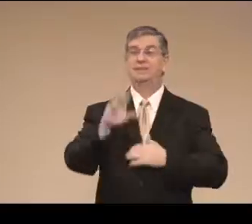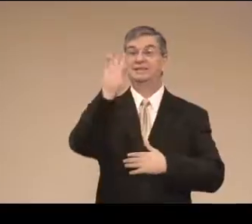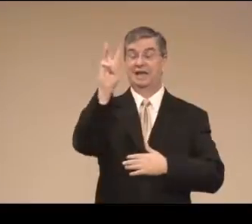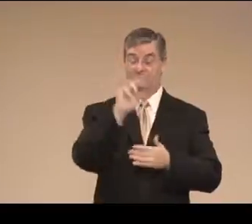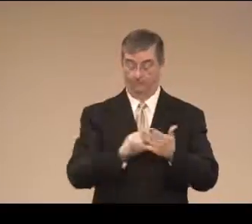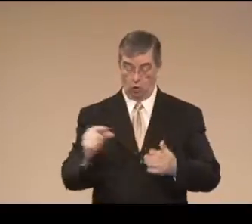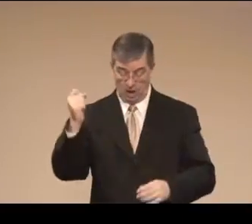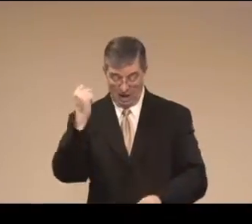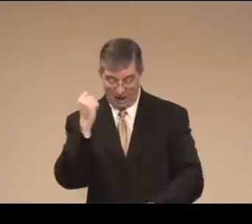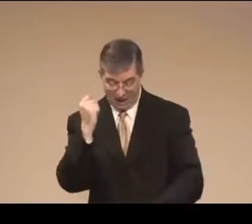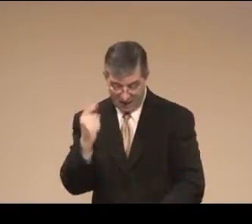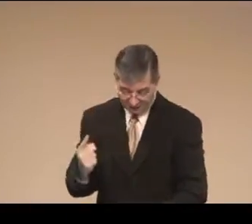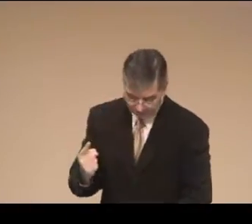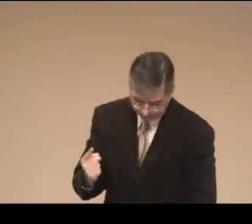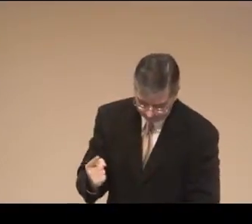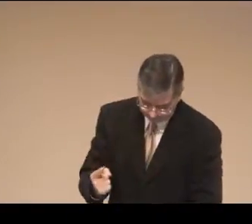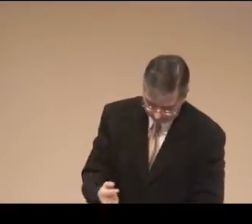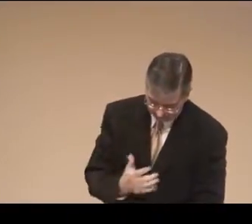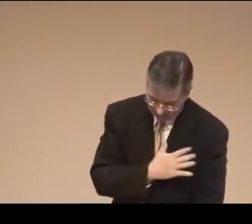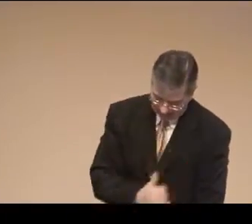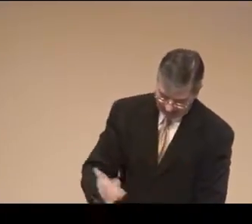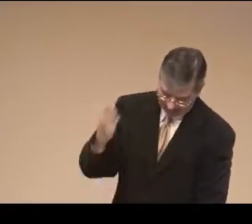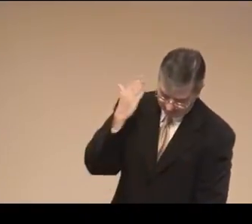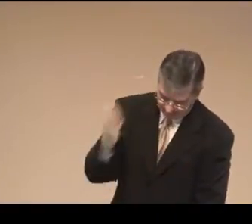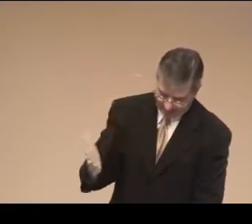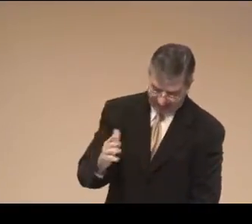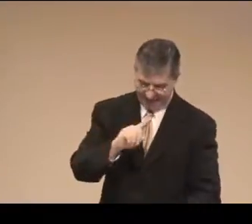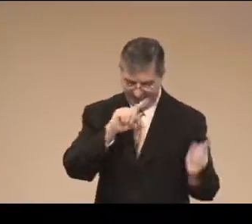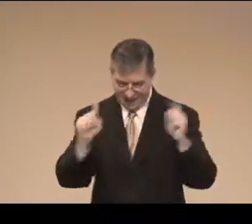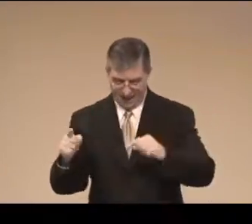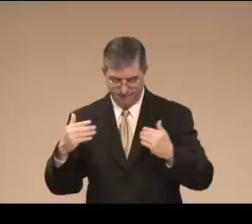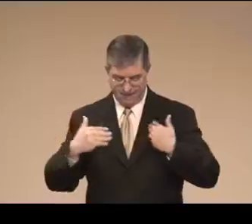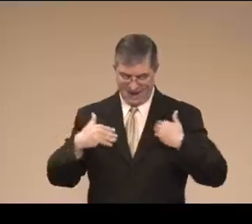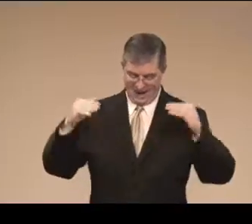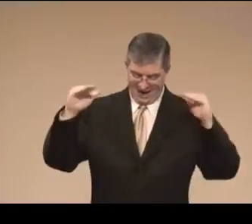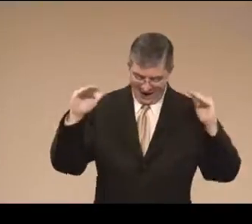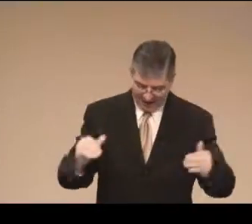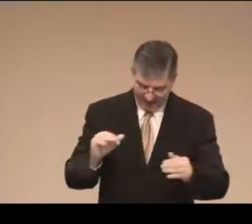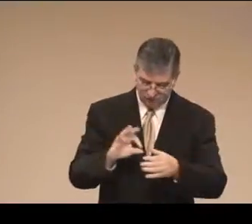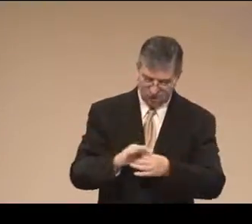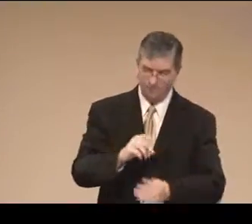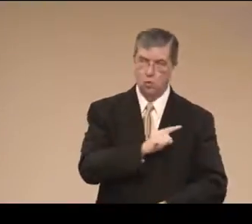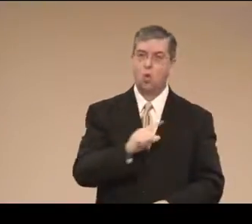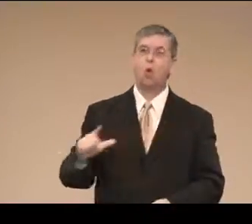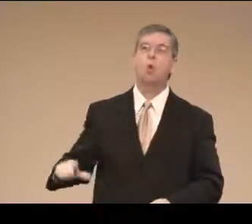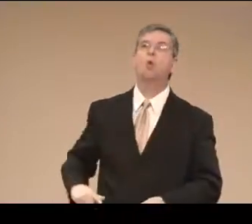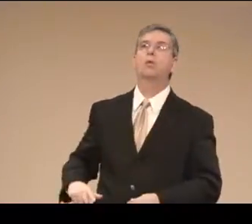Now, in the book of Judges, chapter 6, verse 11. And there came an angel of the Lord.